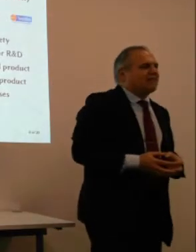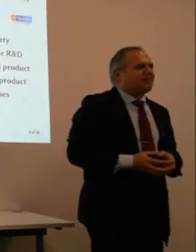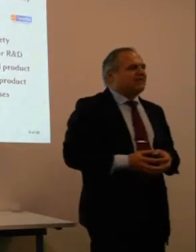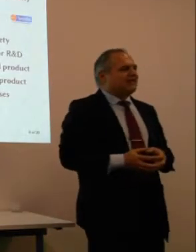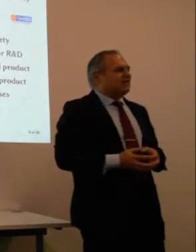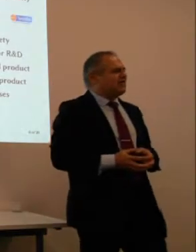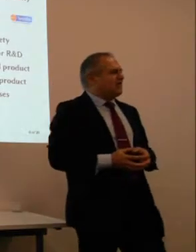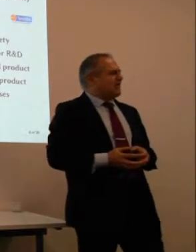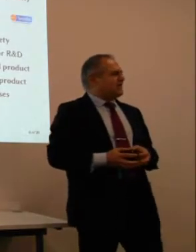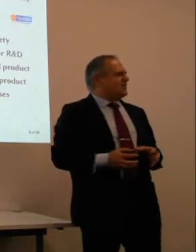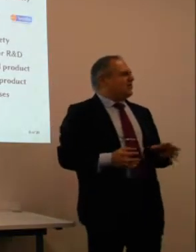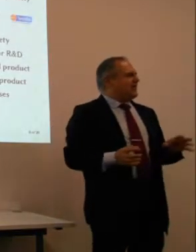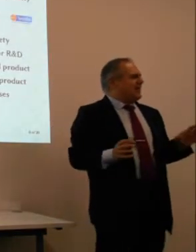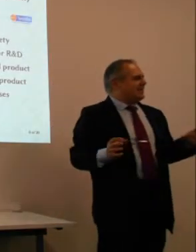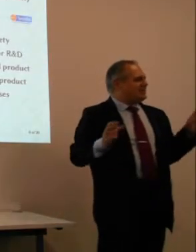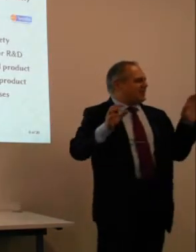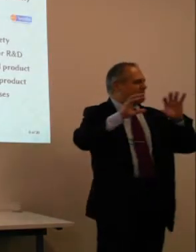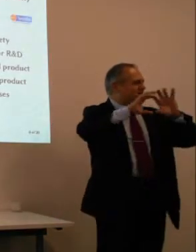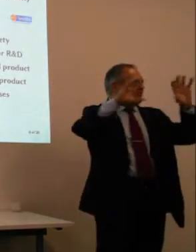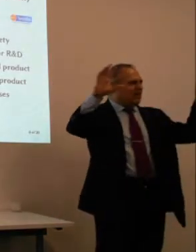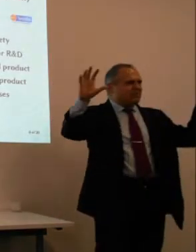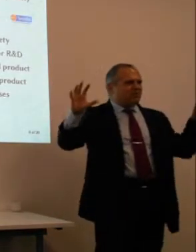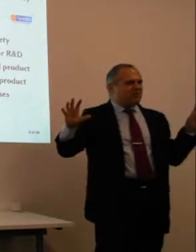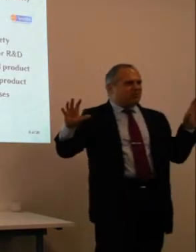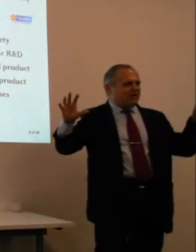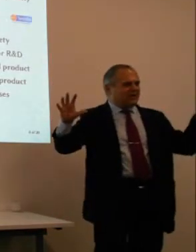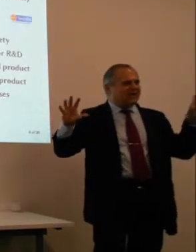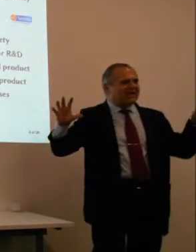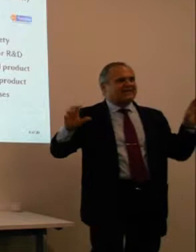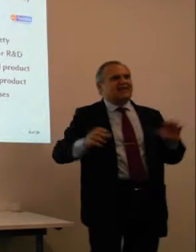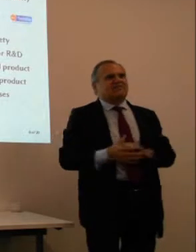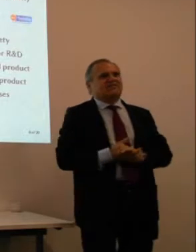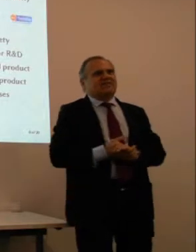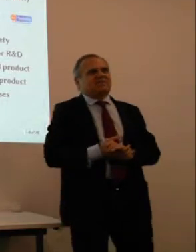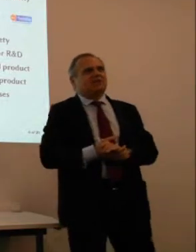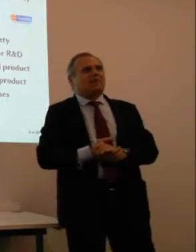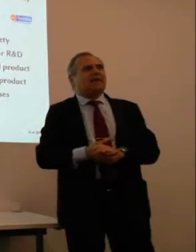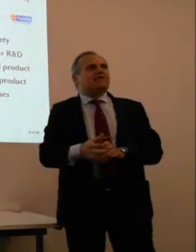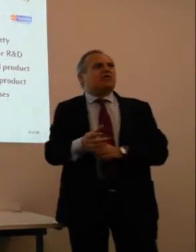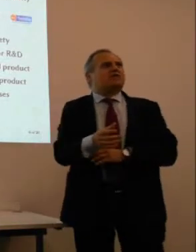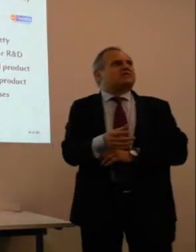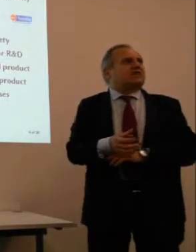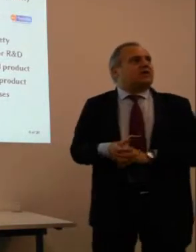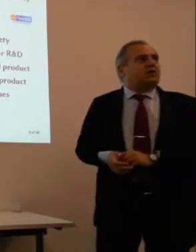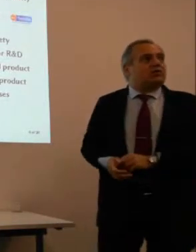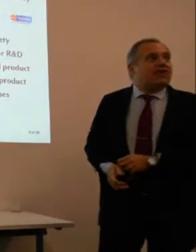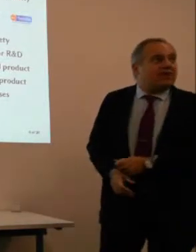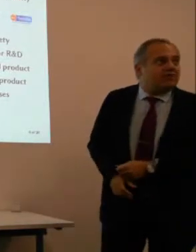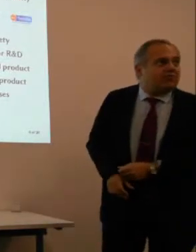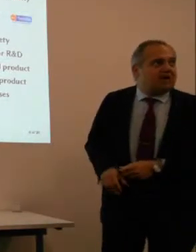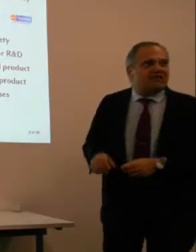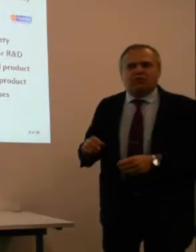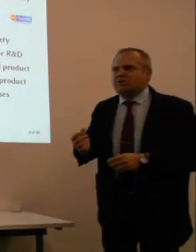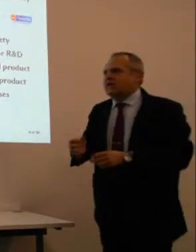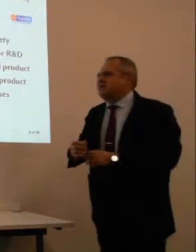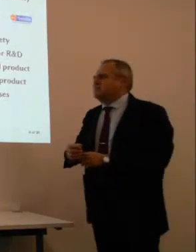hefty university overheads just to frame the whole thing in academic terms so it's really good value for money for the government